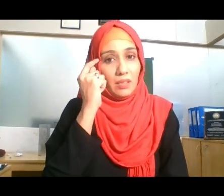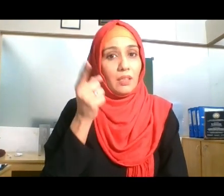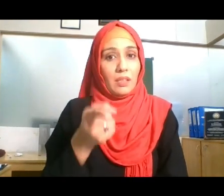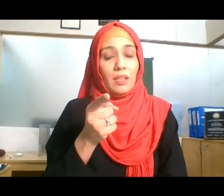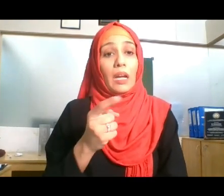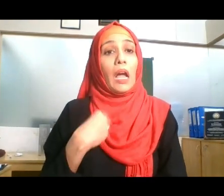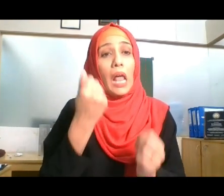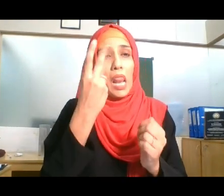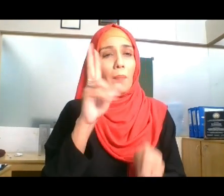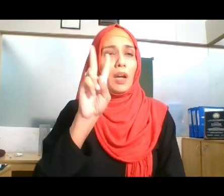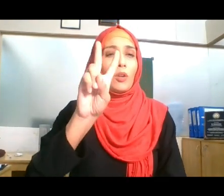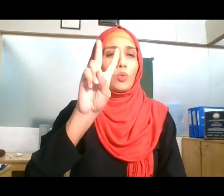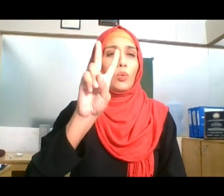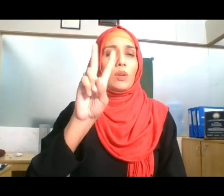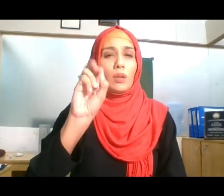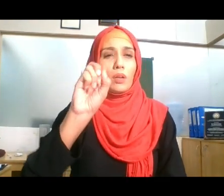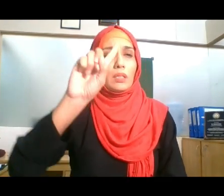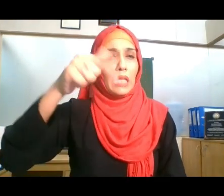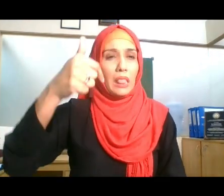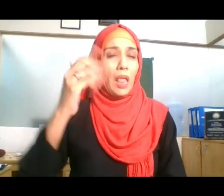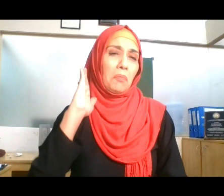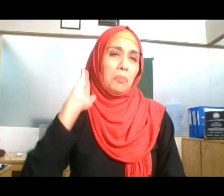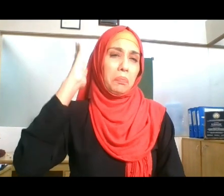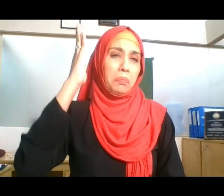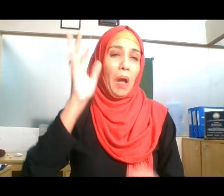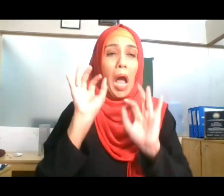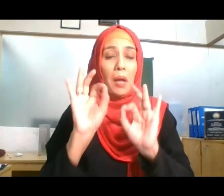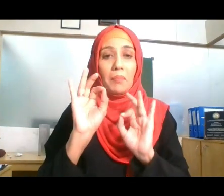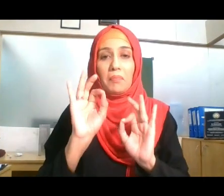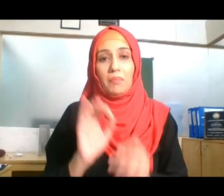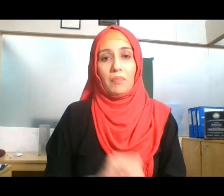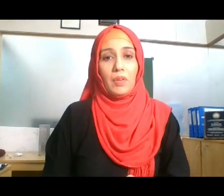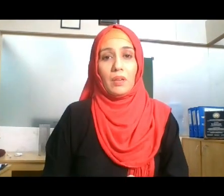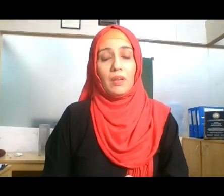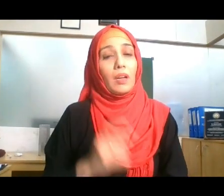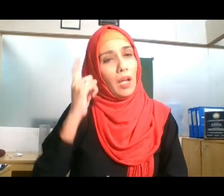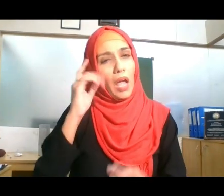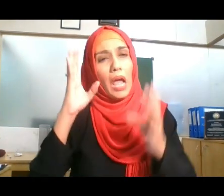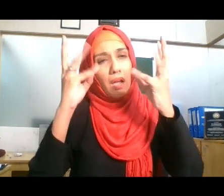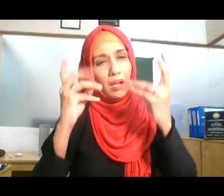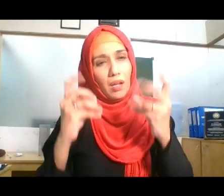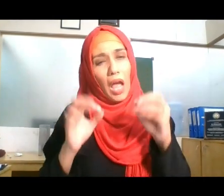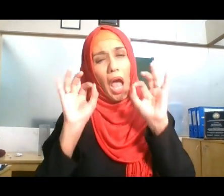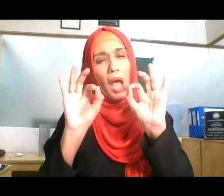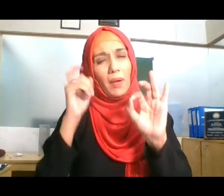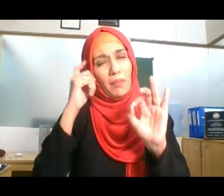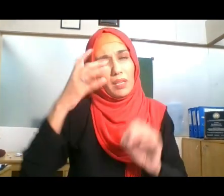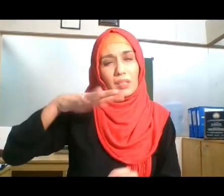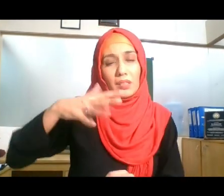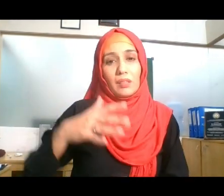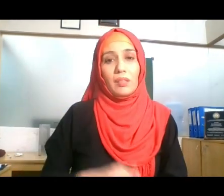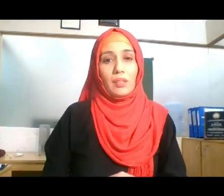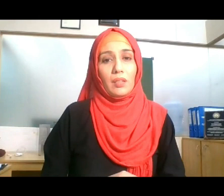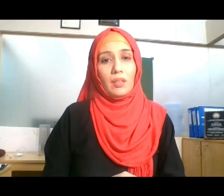of 2017 or other estimates, we end up being woefully